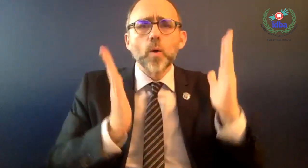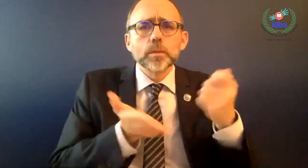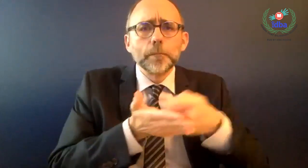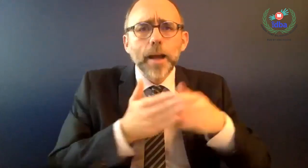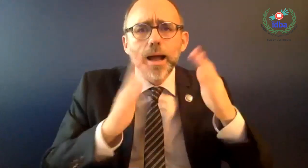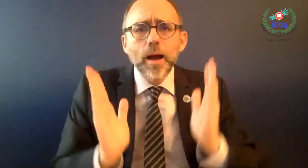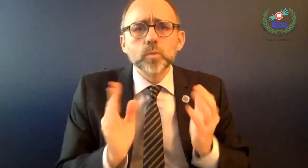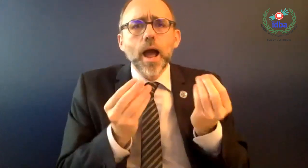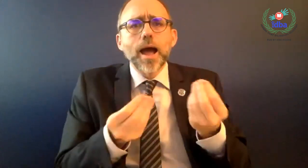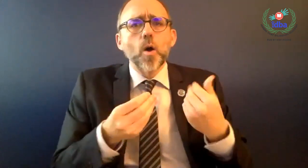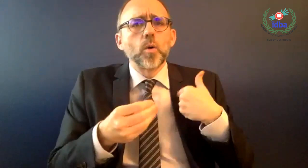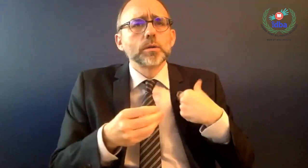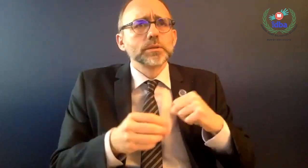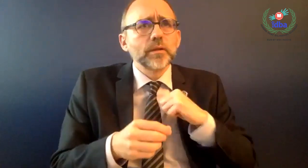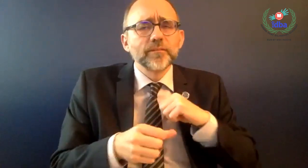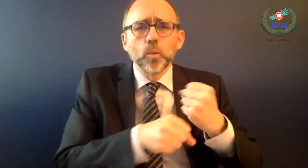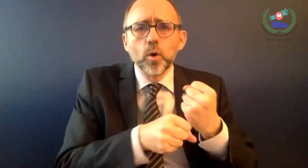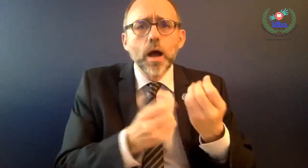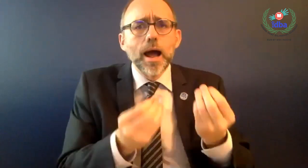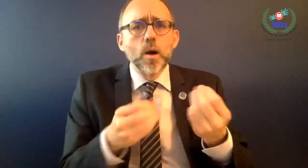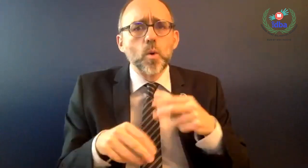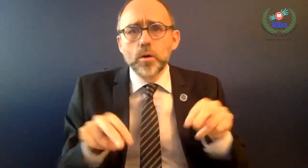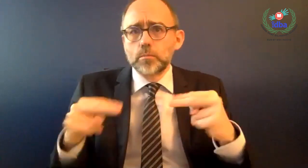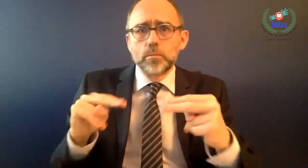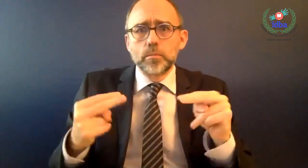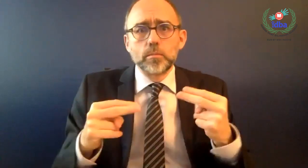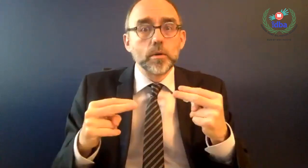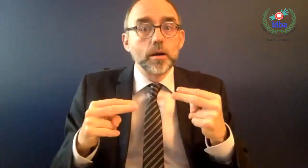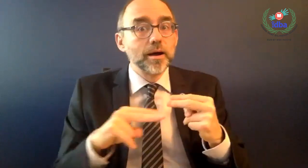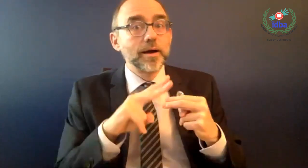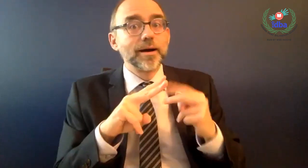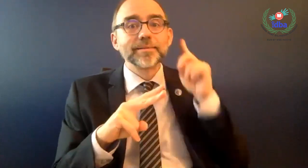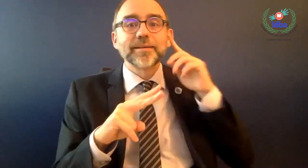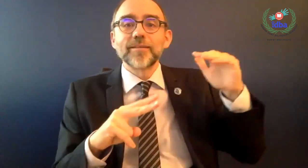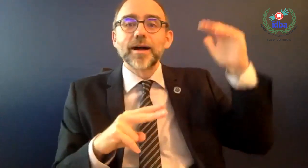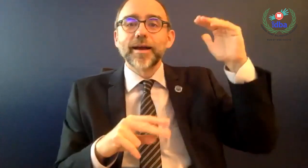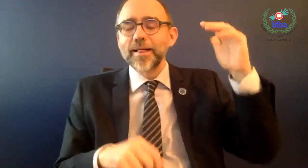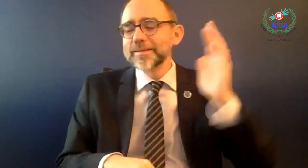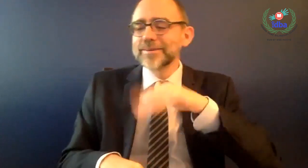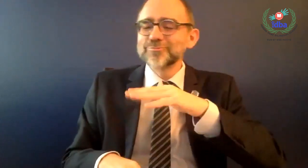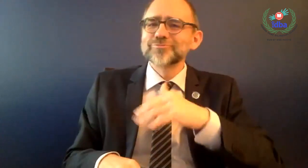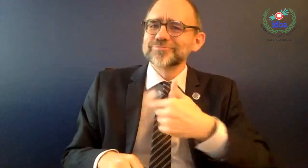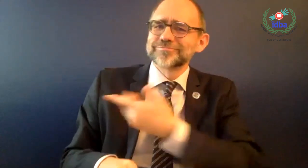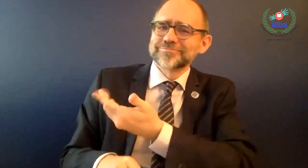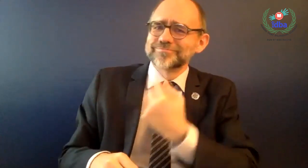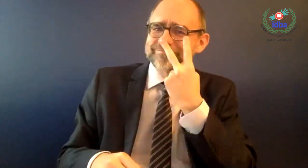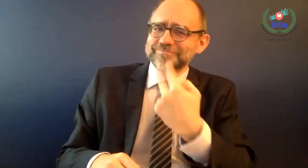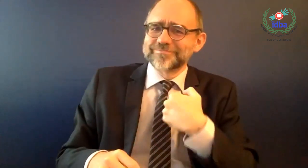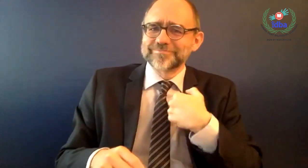do I study higher? How will I work in my future? So they have this example, this